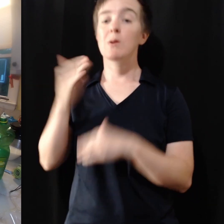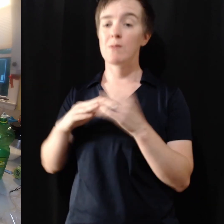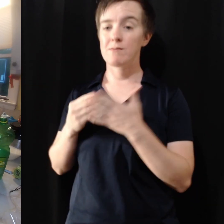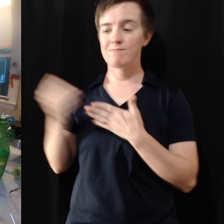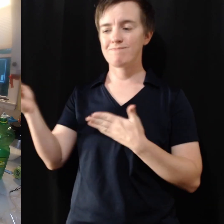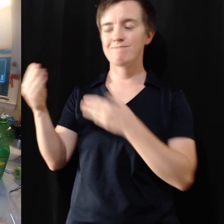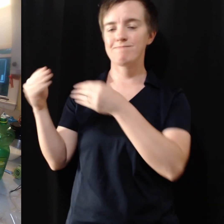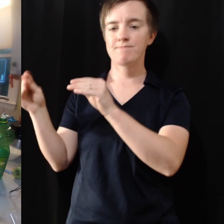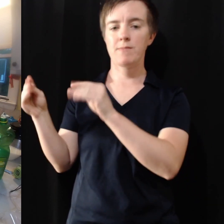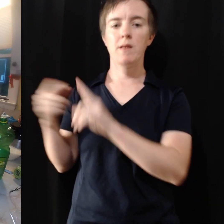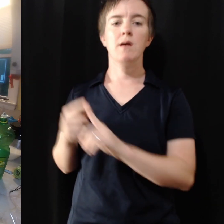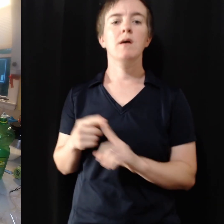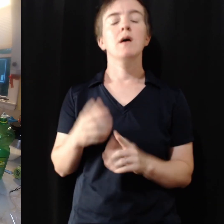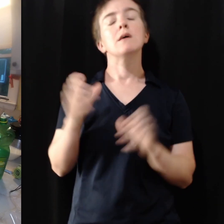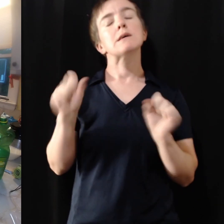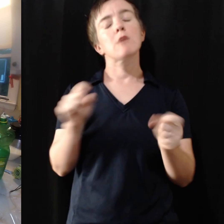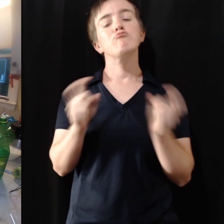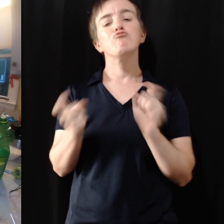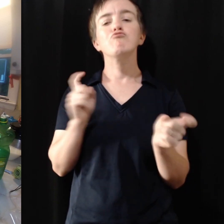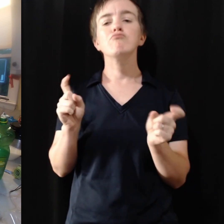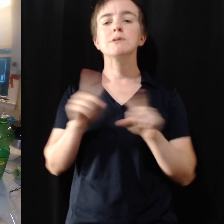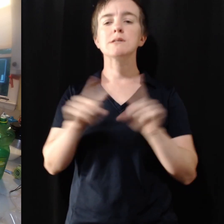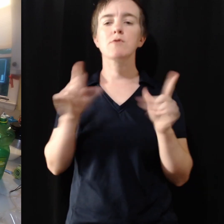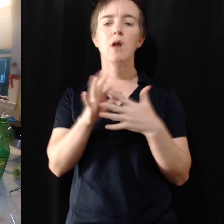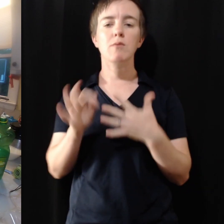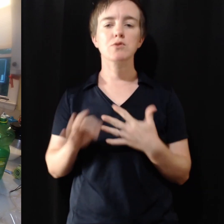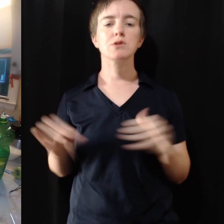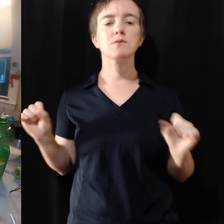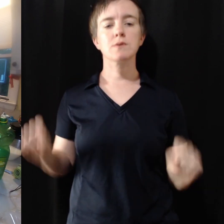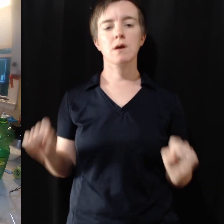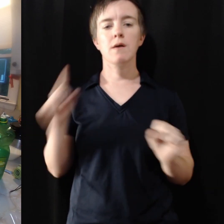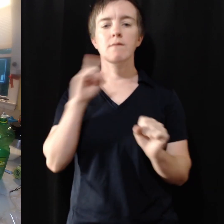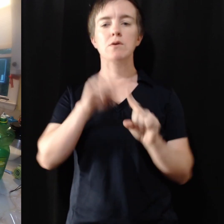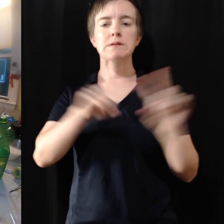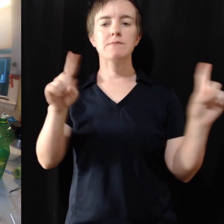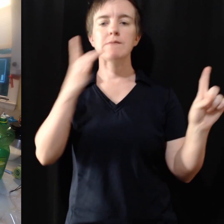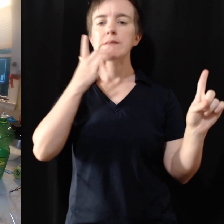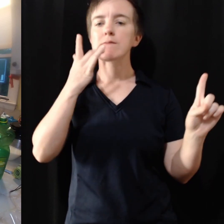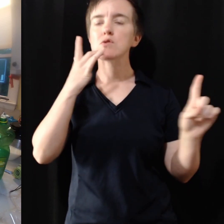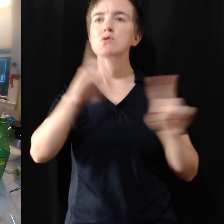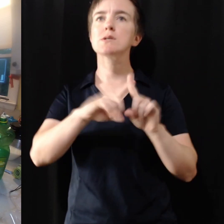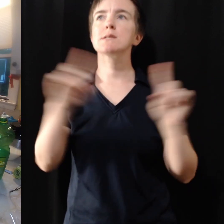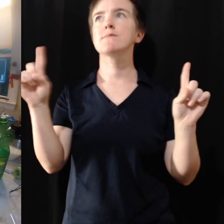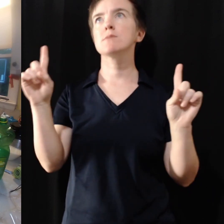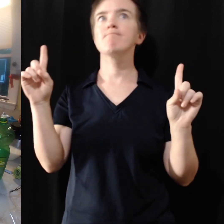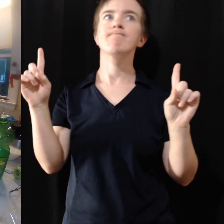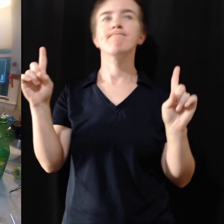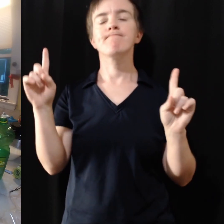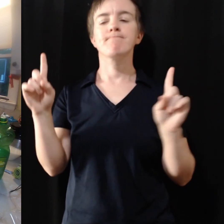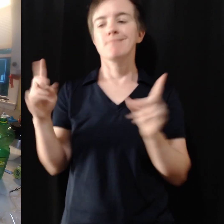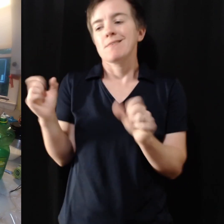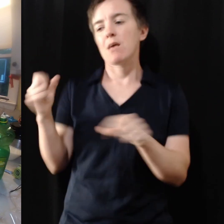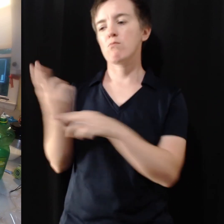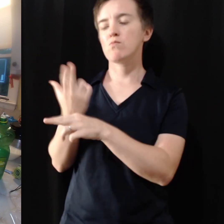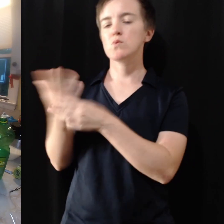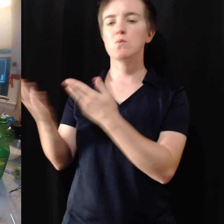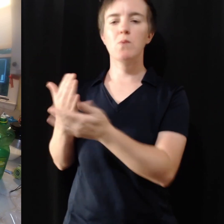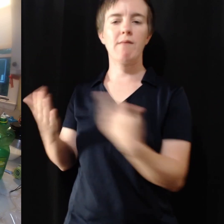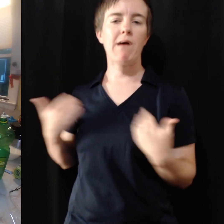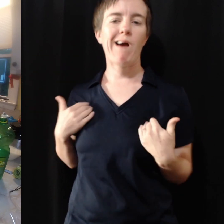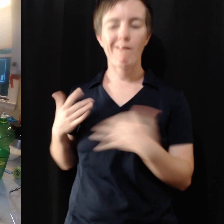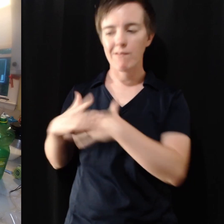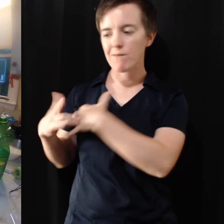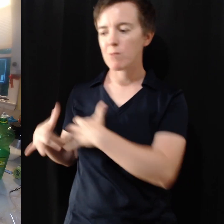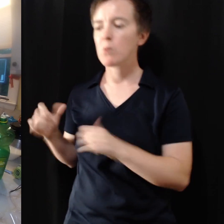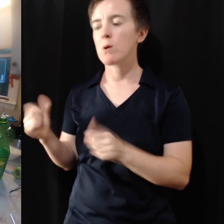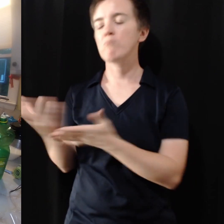And there's a lot of options you can do. You can change it in a lot of different ways to get different flavors and different, whatever you have around